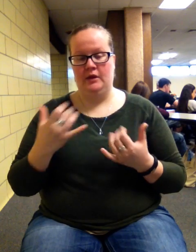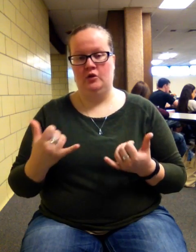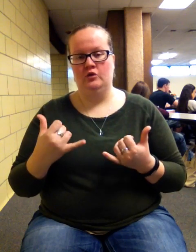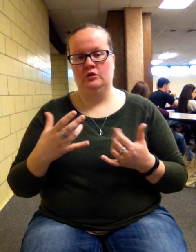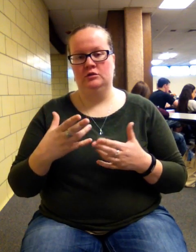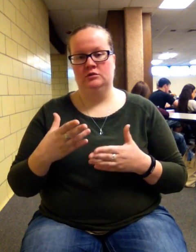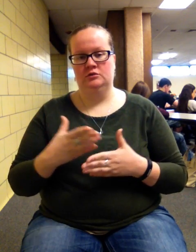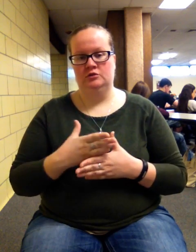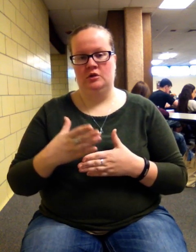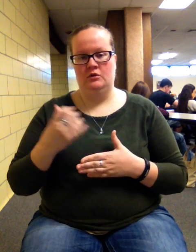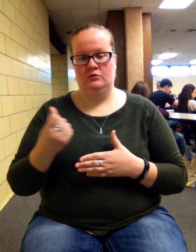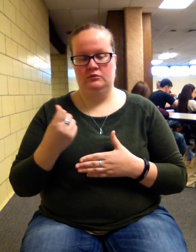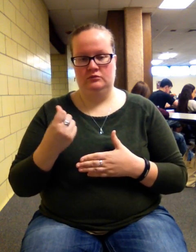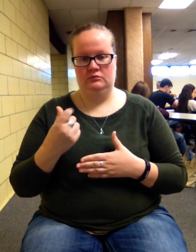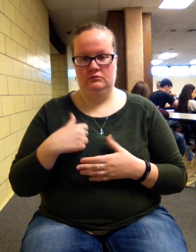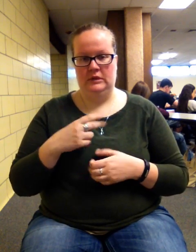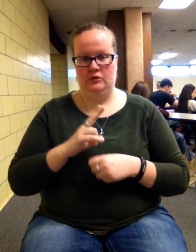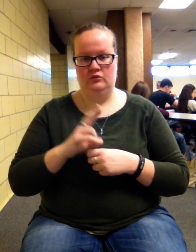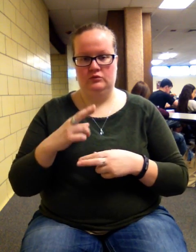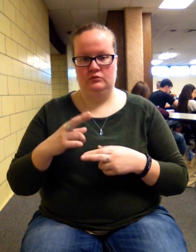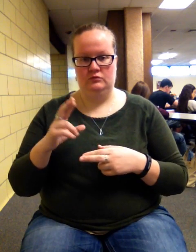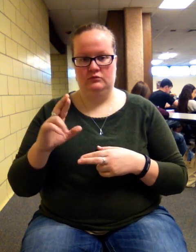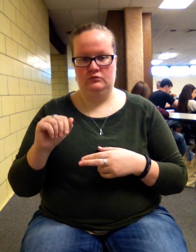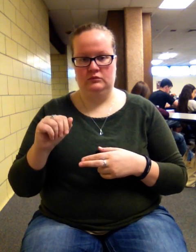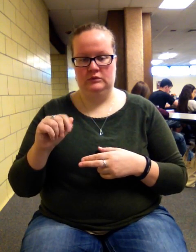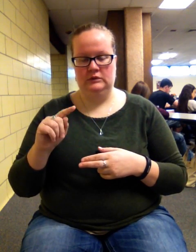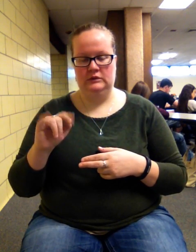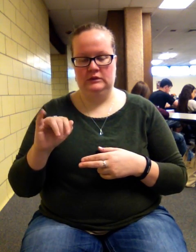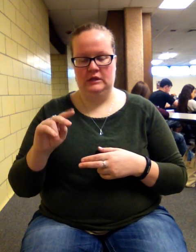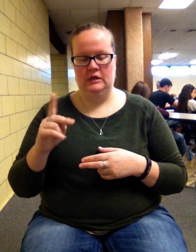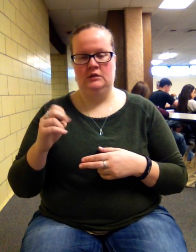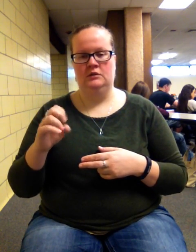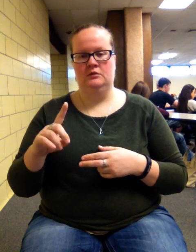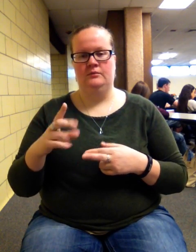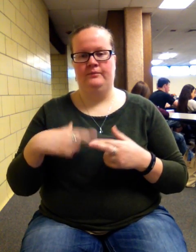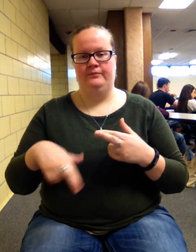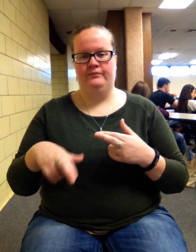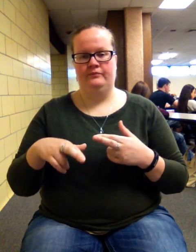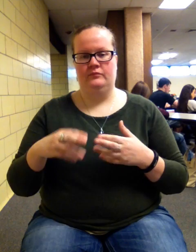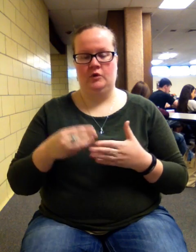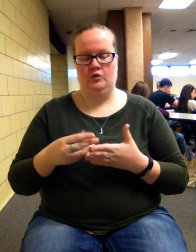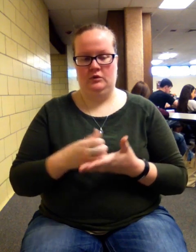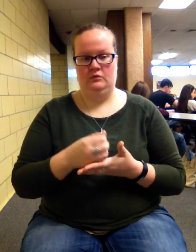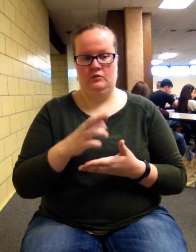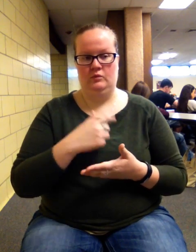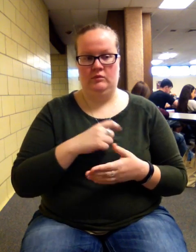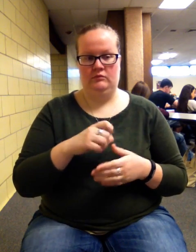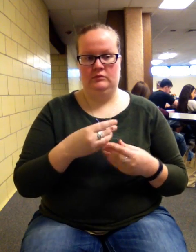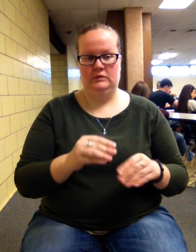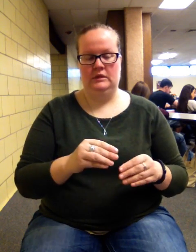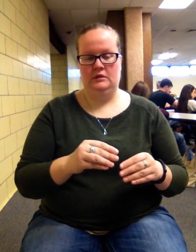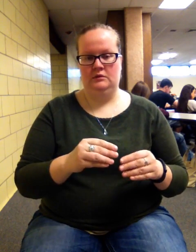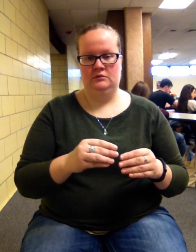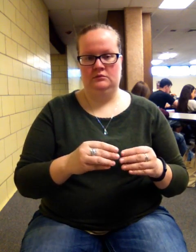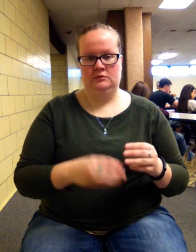using retained earnings, or do I have to go out and sell additional equity? So I use my ISA